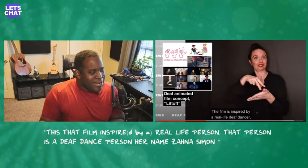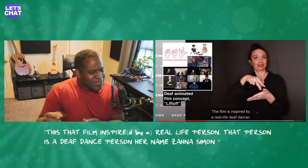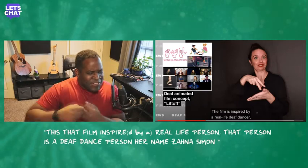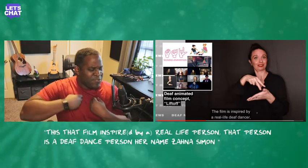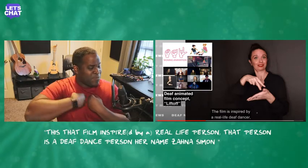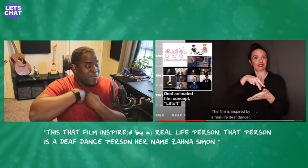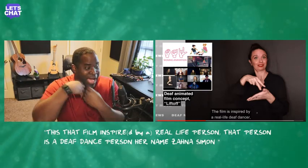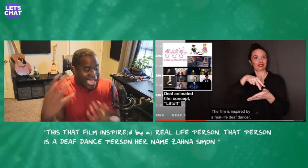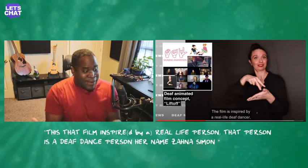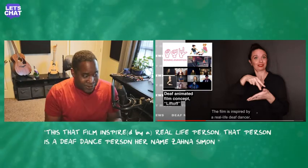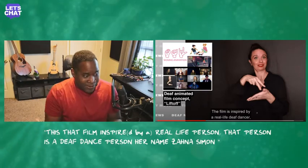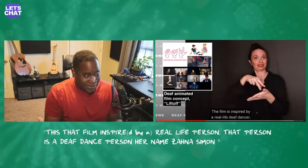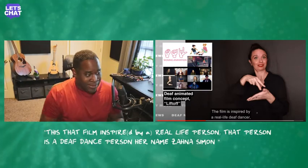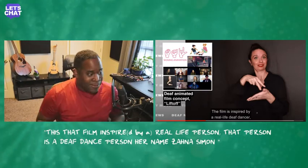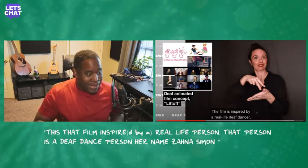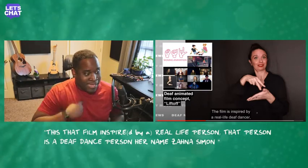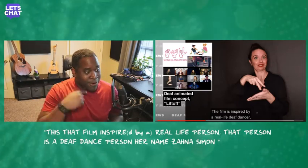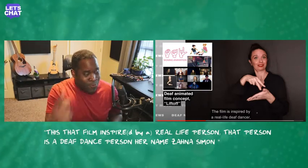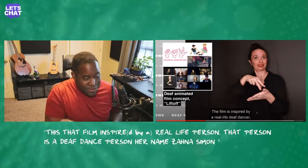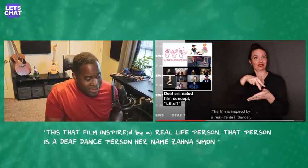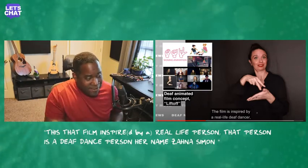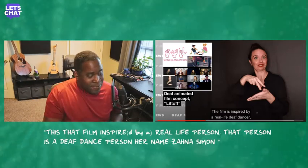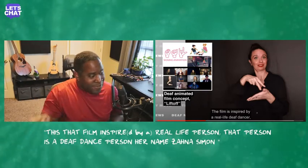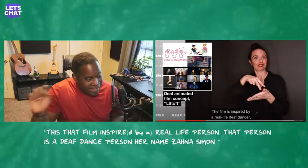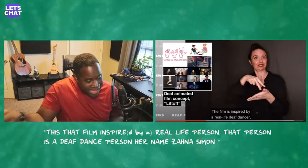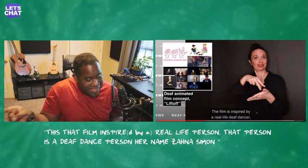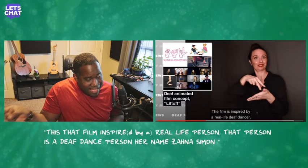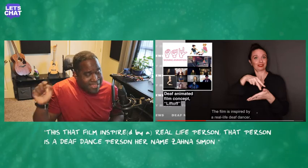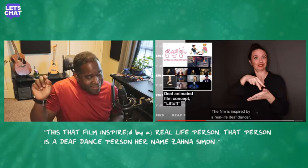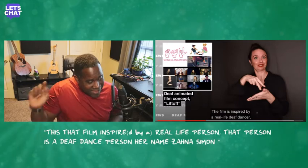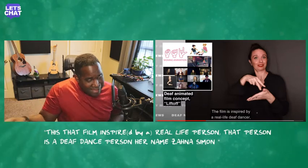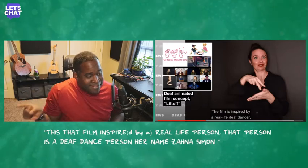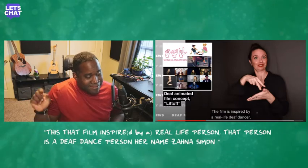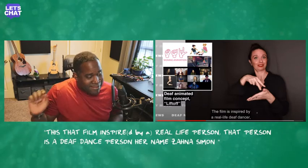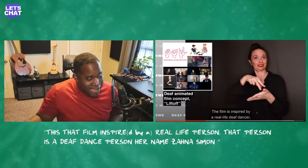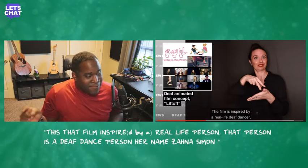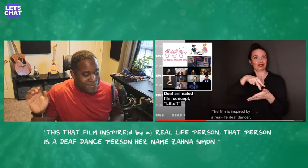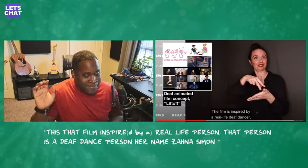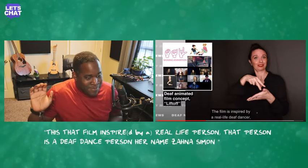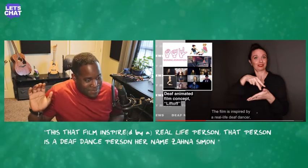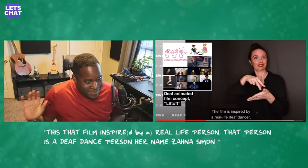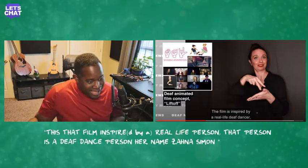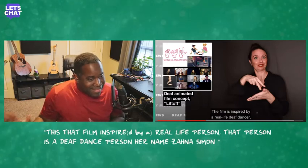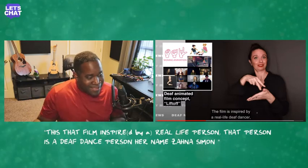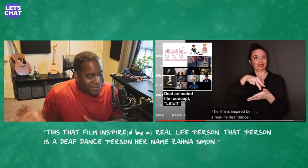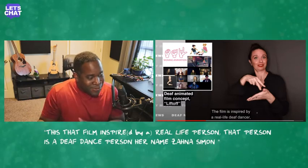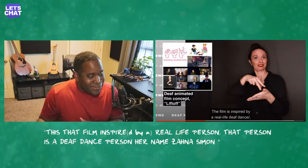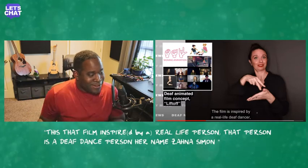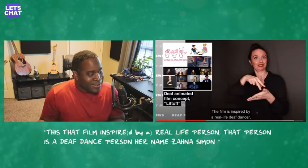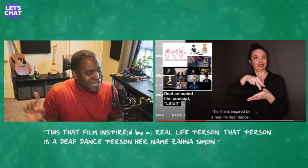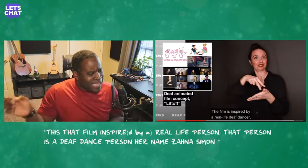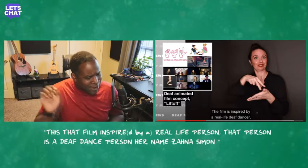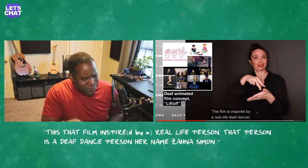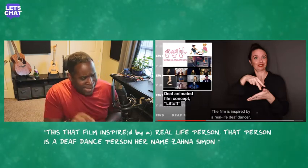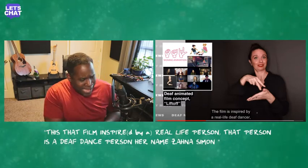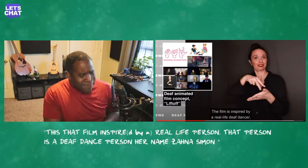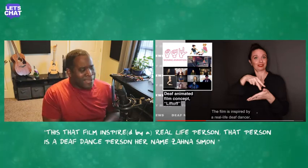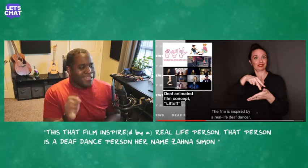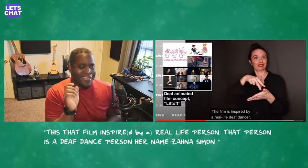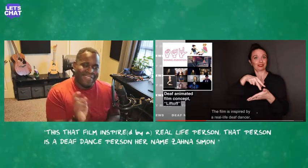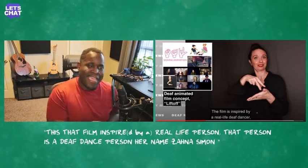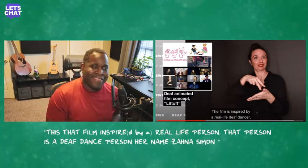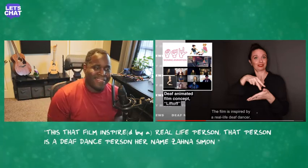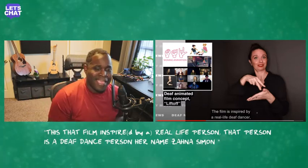this film right here is inspired by like a real life person. Yeah, that deaf dancing person, yeah, her